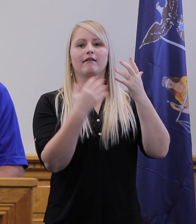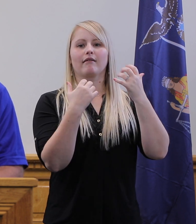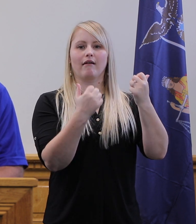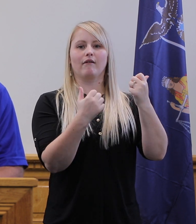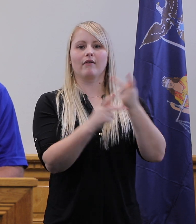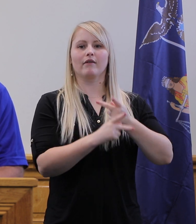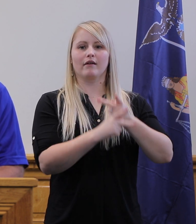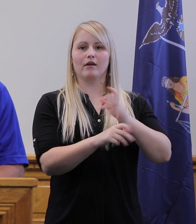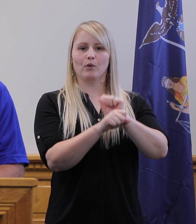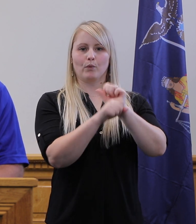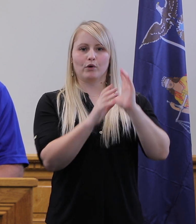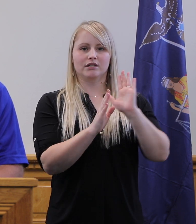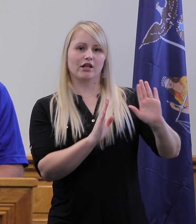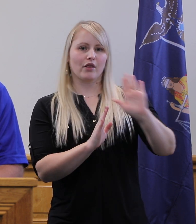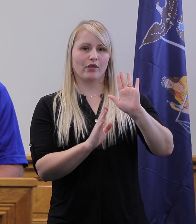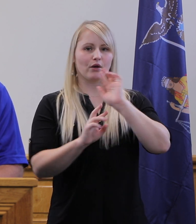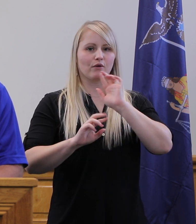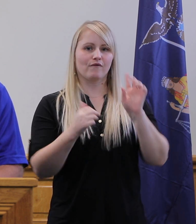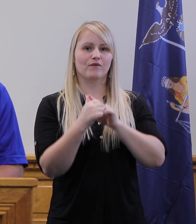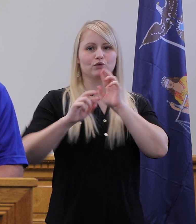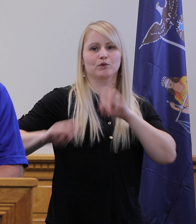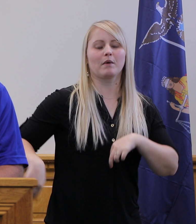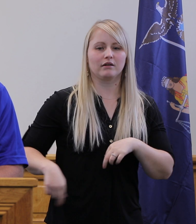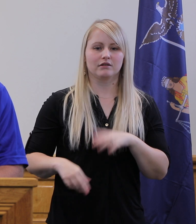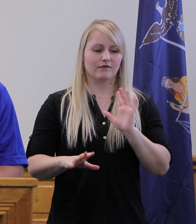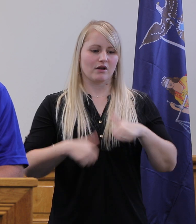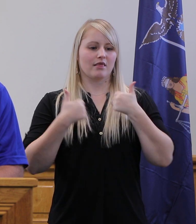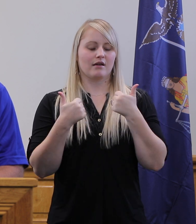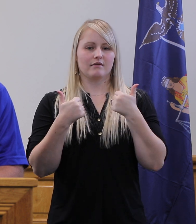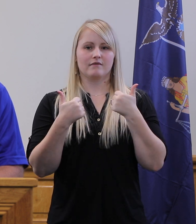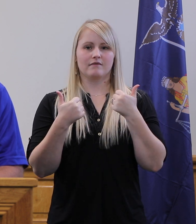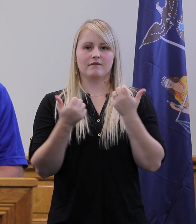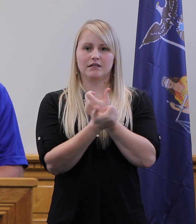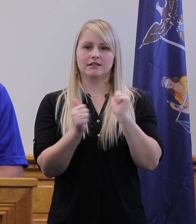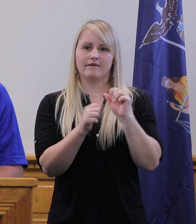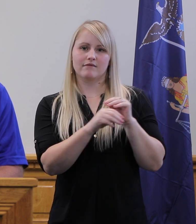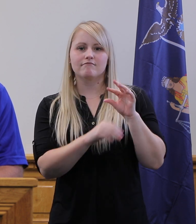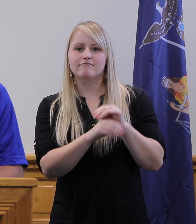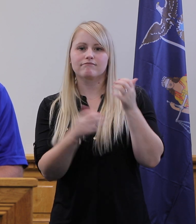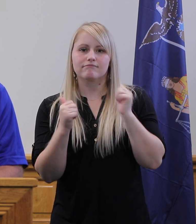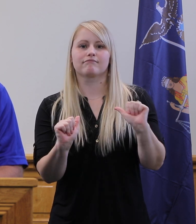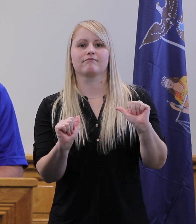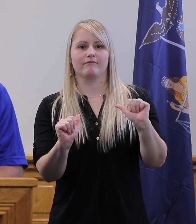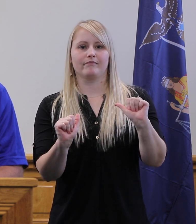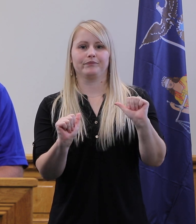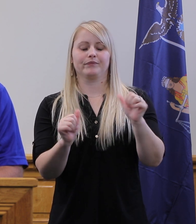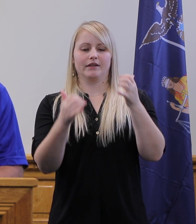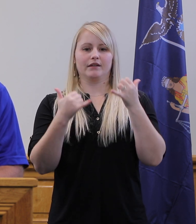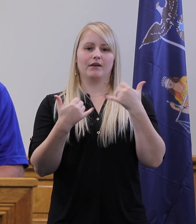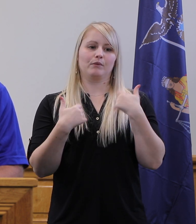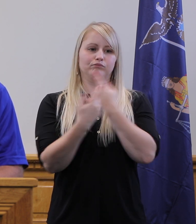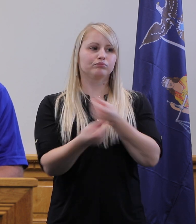their life-saving efforts. This year's recognition banquet had to be canceled, but the council has announced the 2020 award